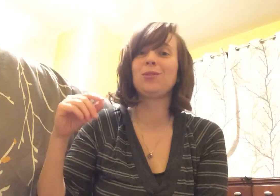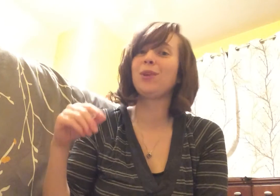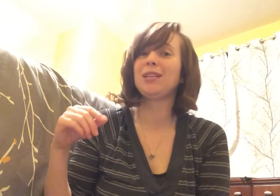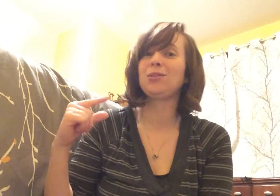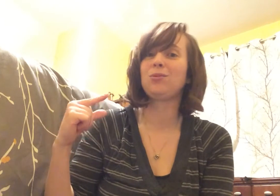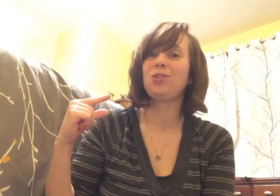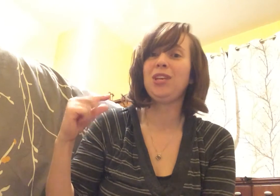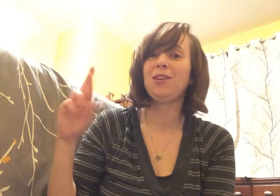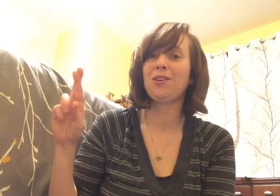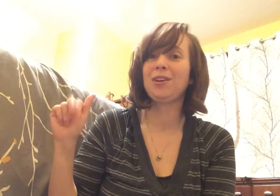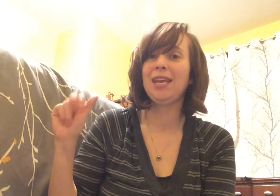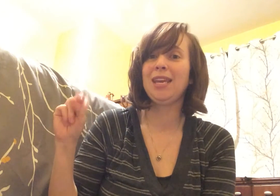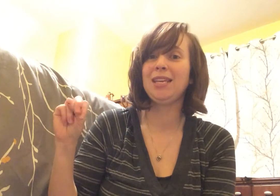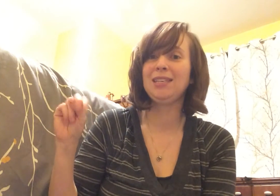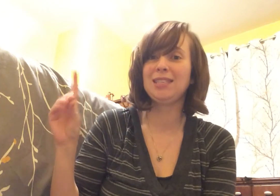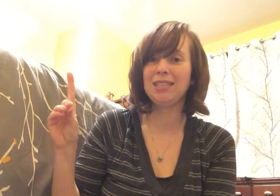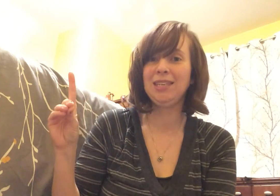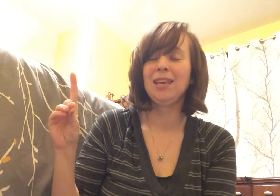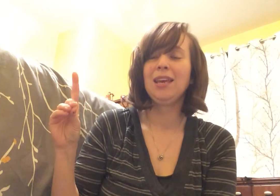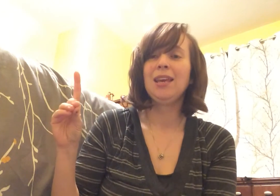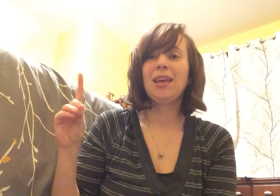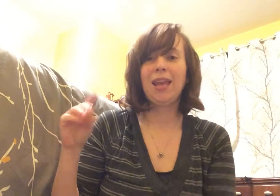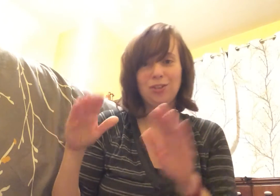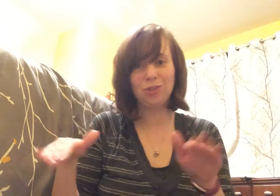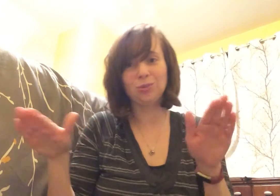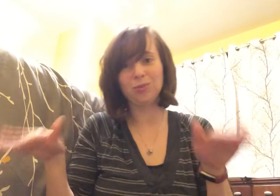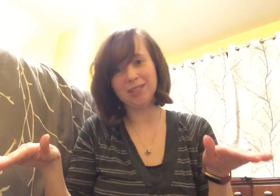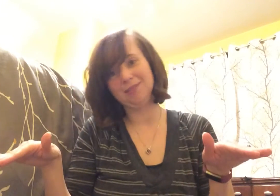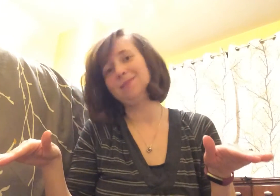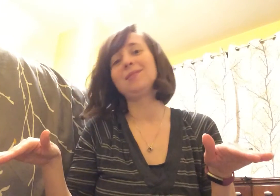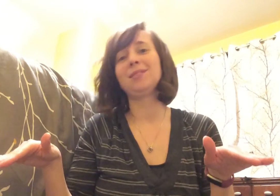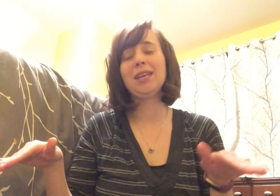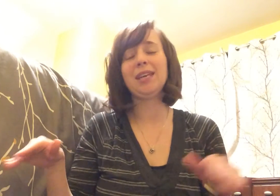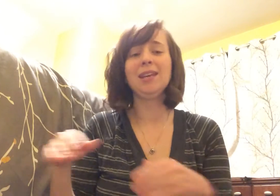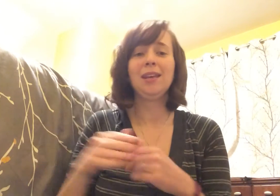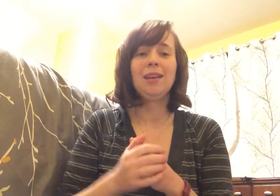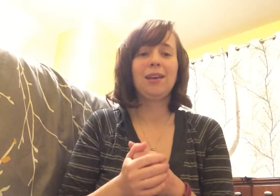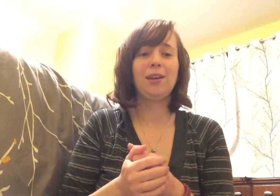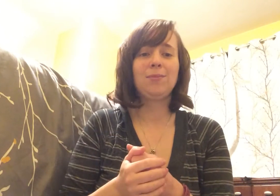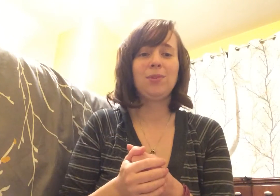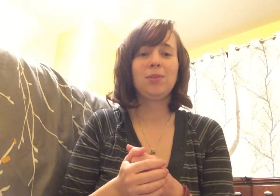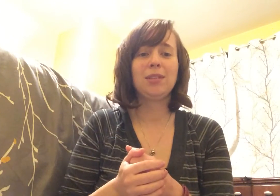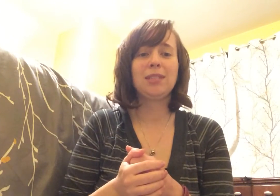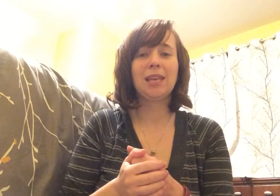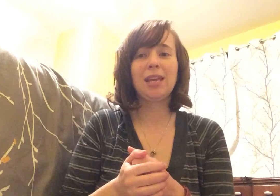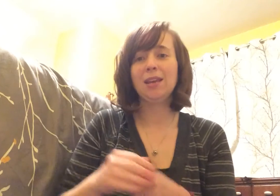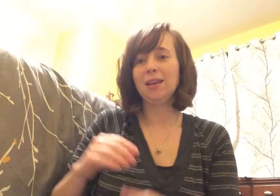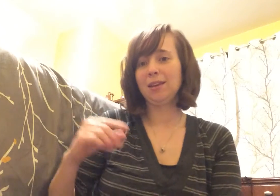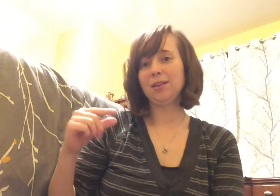out grand. So Grand, children. Okay. You can say